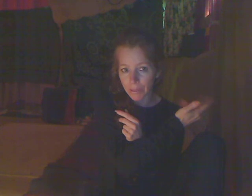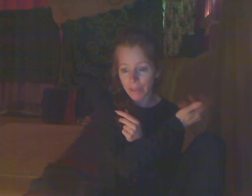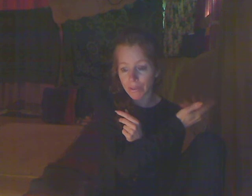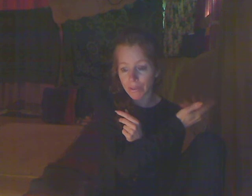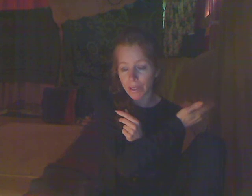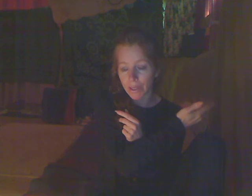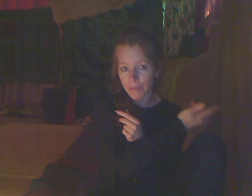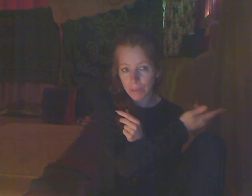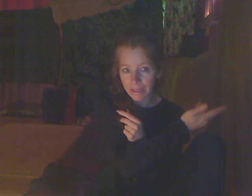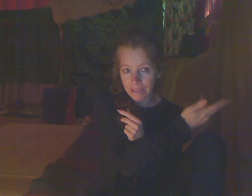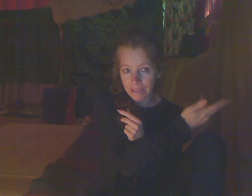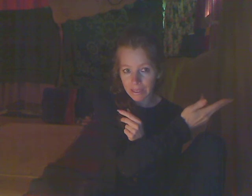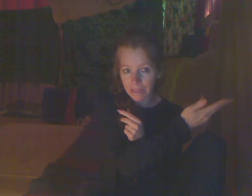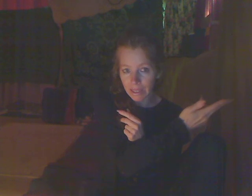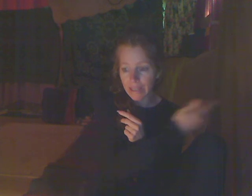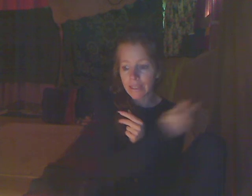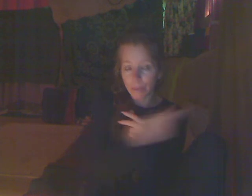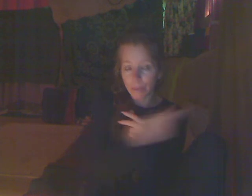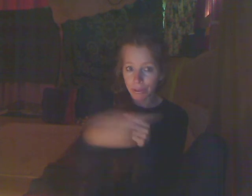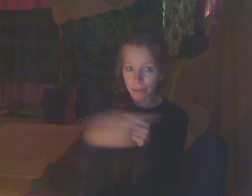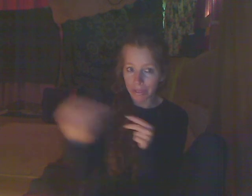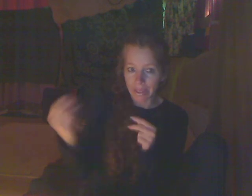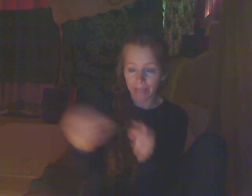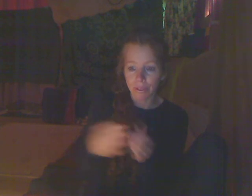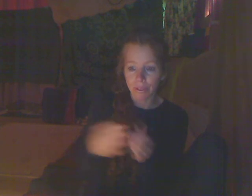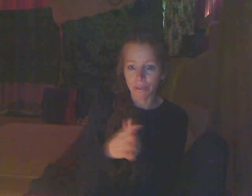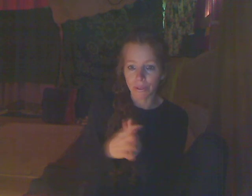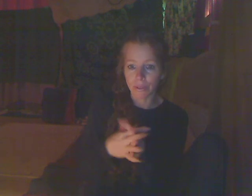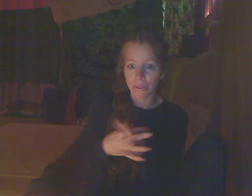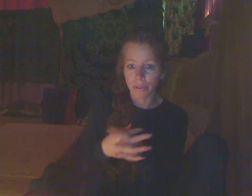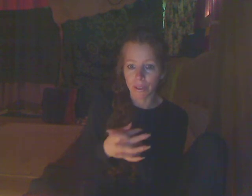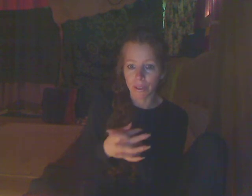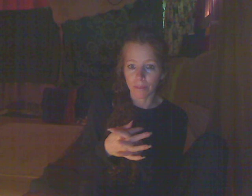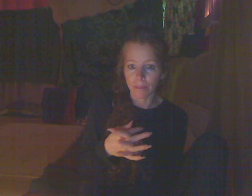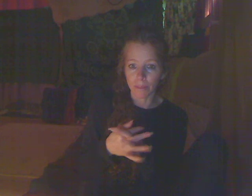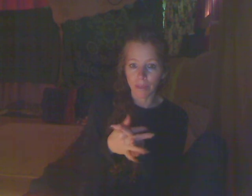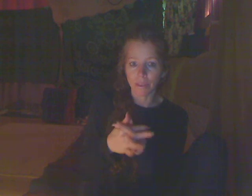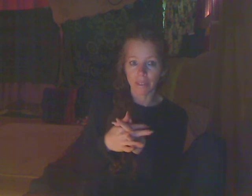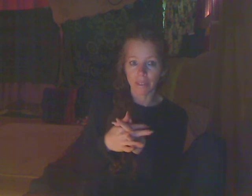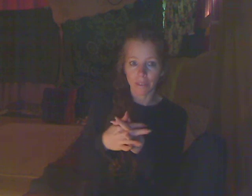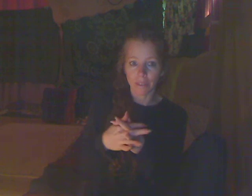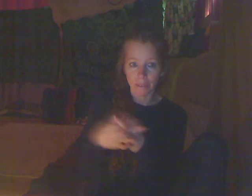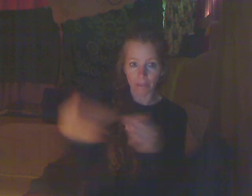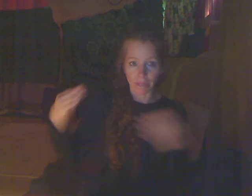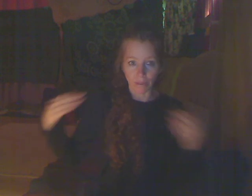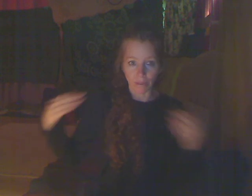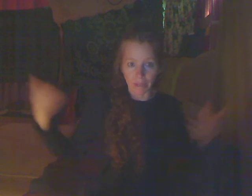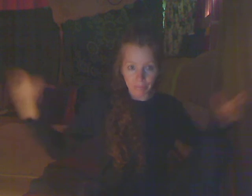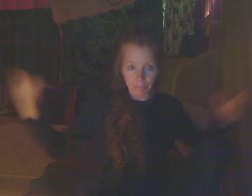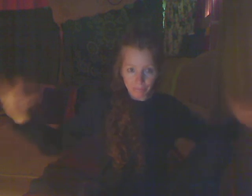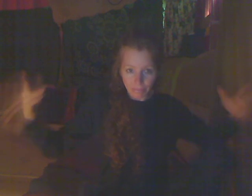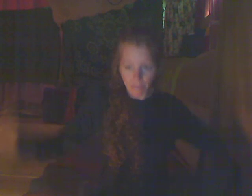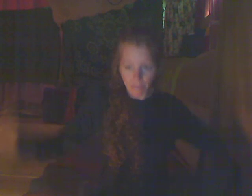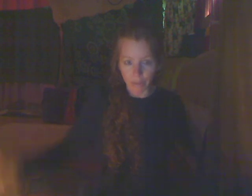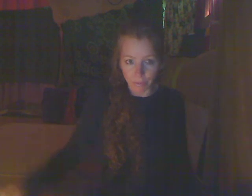space that we don't really have to be using specifically. For there, you know,